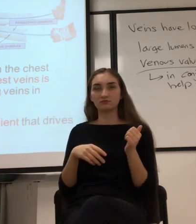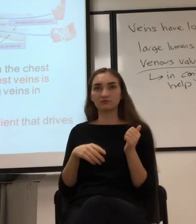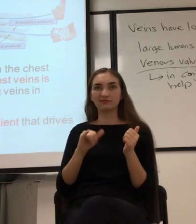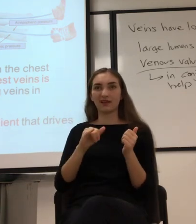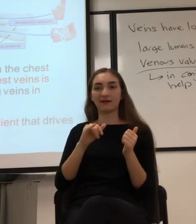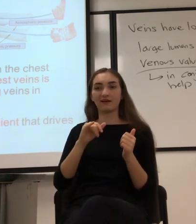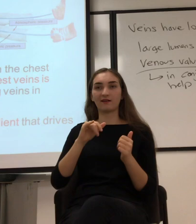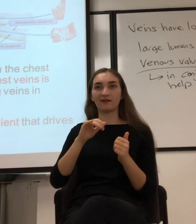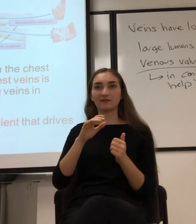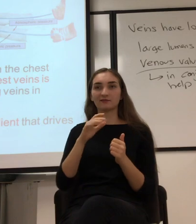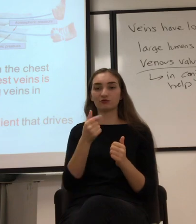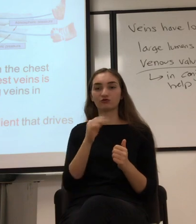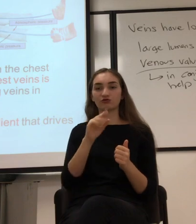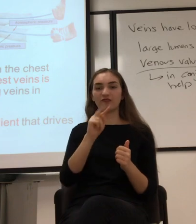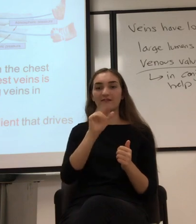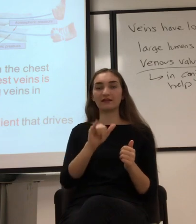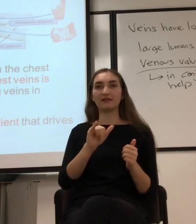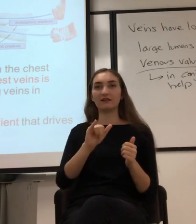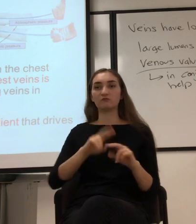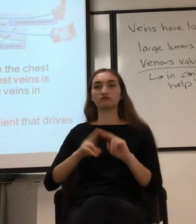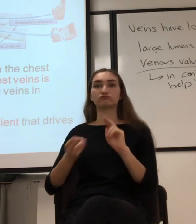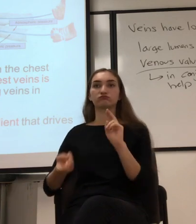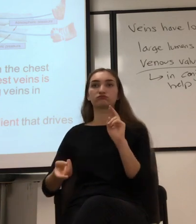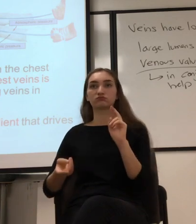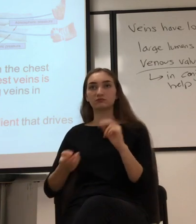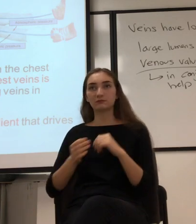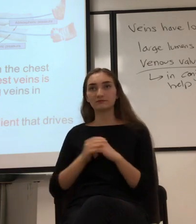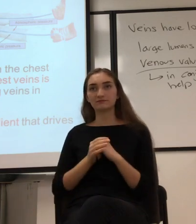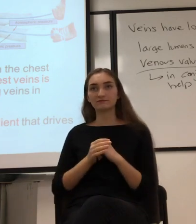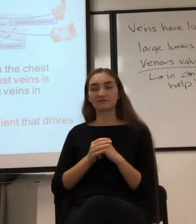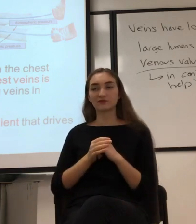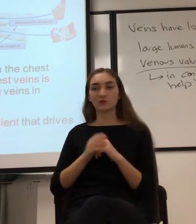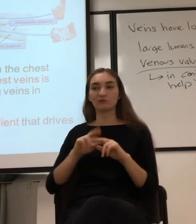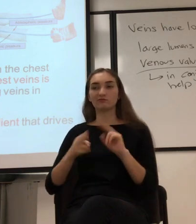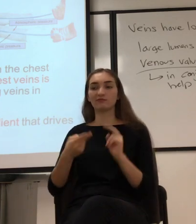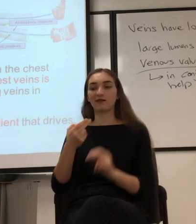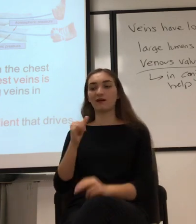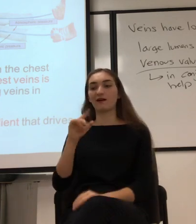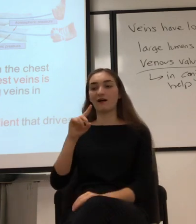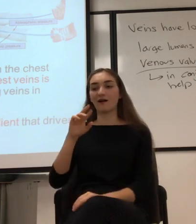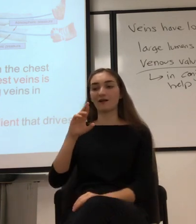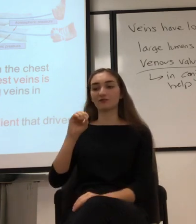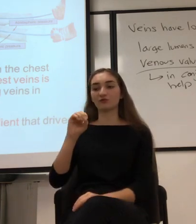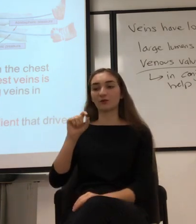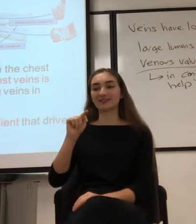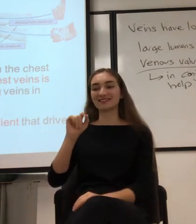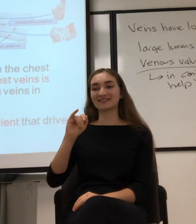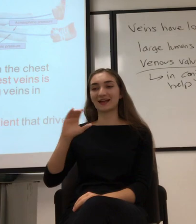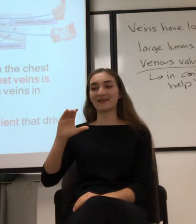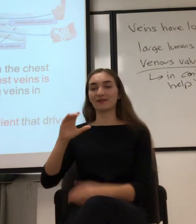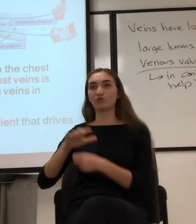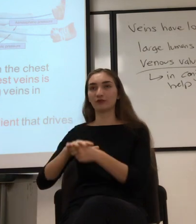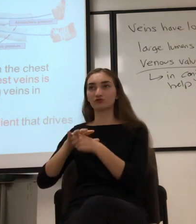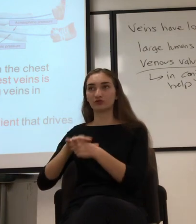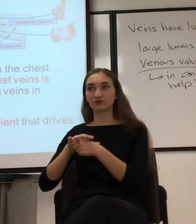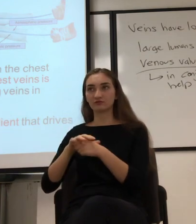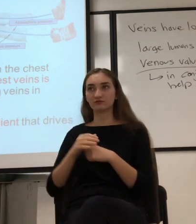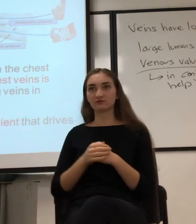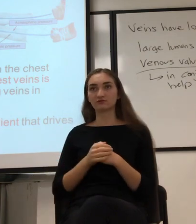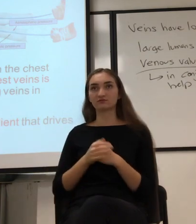it's relaxing, and you also eliminate hydrostatic pressure. When you breathe, and we'll get to this in respiratory, take a breath